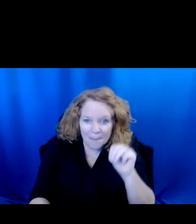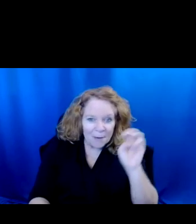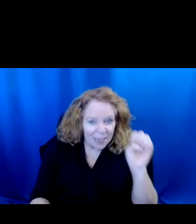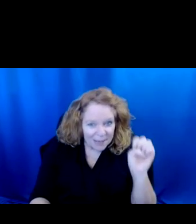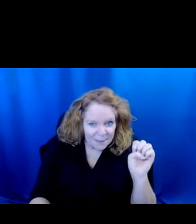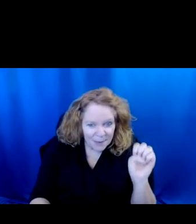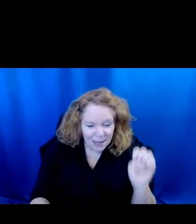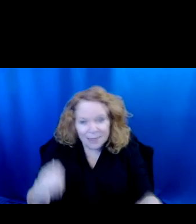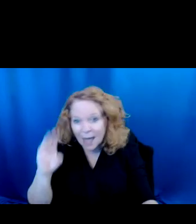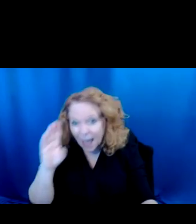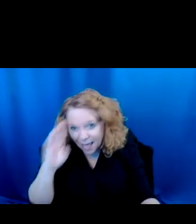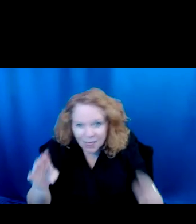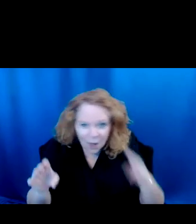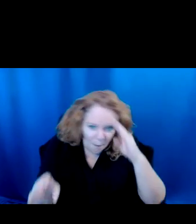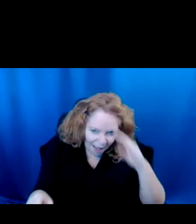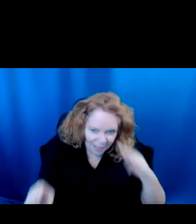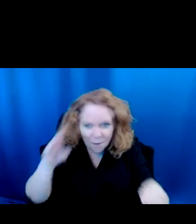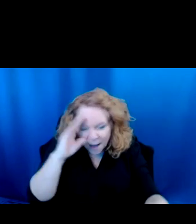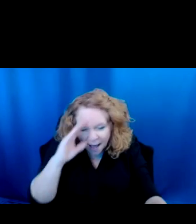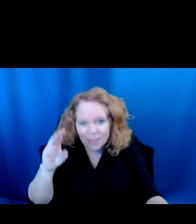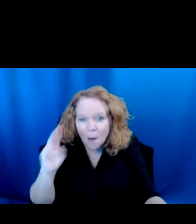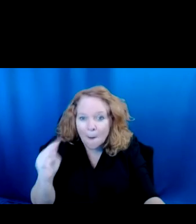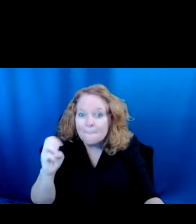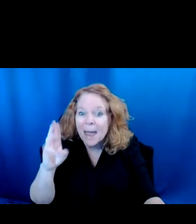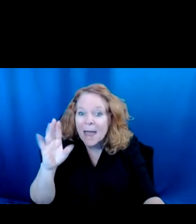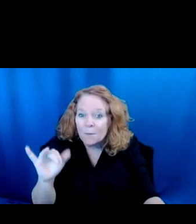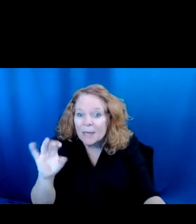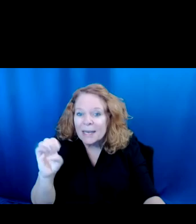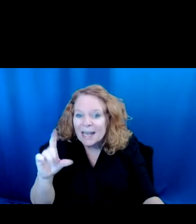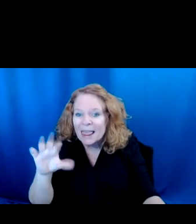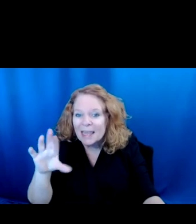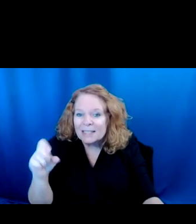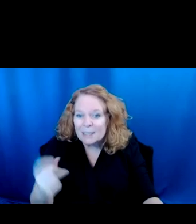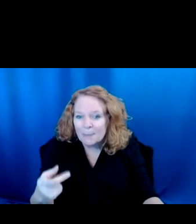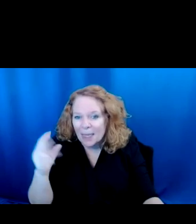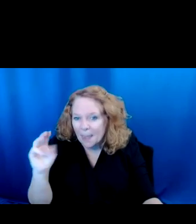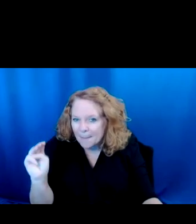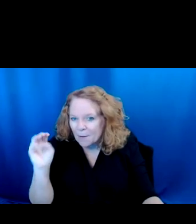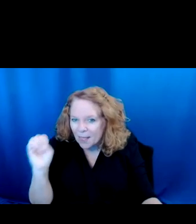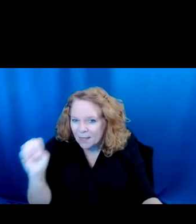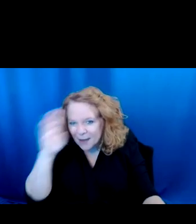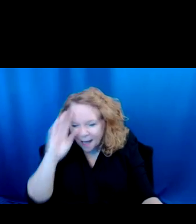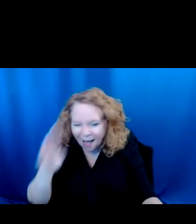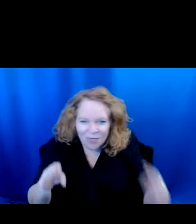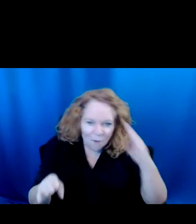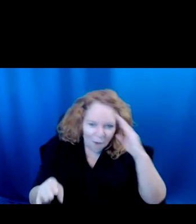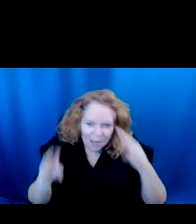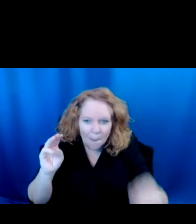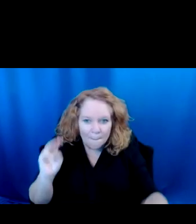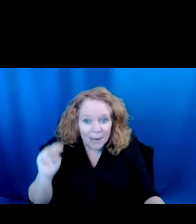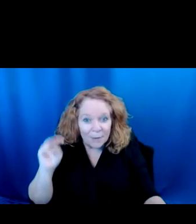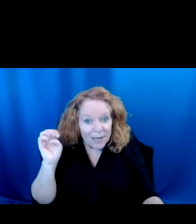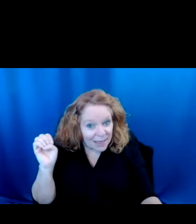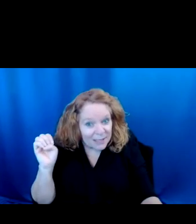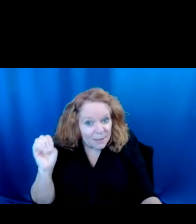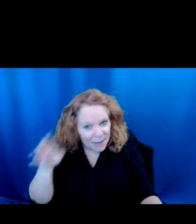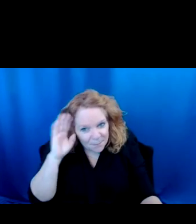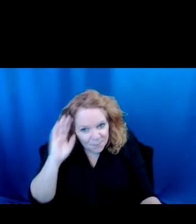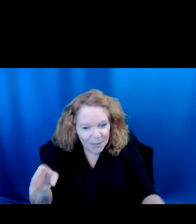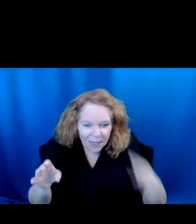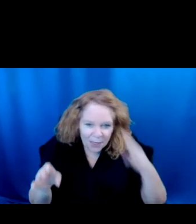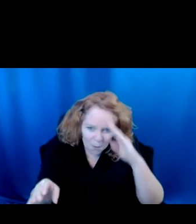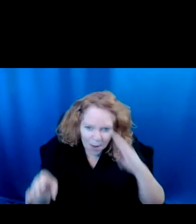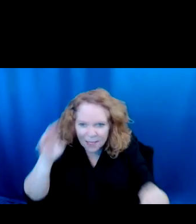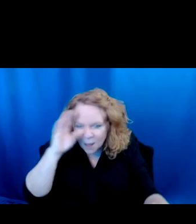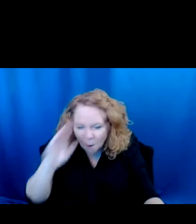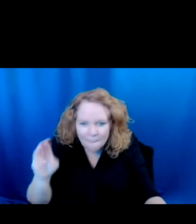Mary Elizabeth. Hello, Mary Elizabeth. Hello, Mary Elizabeth.